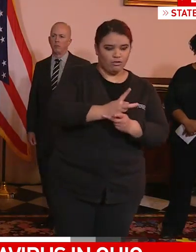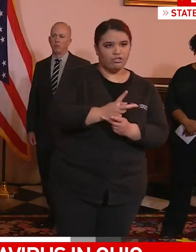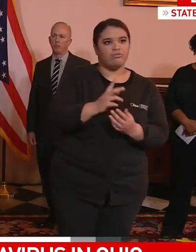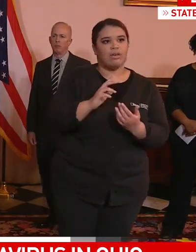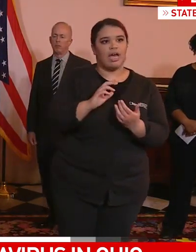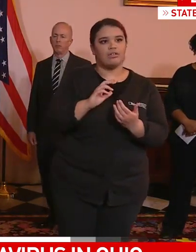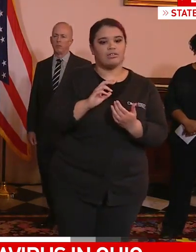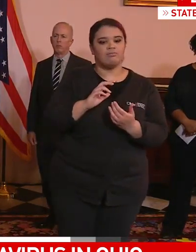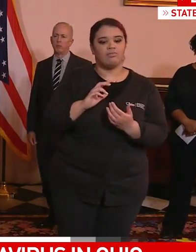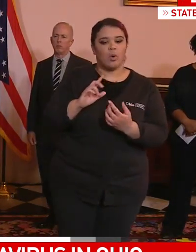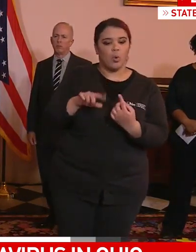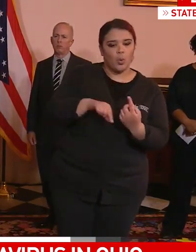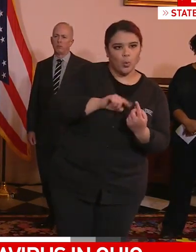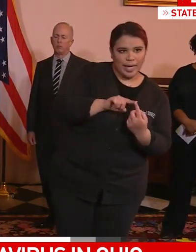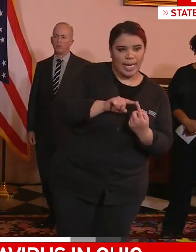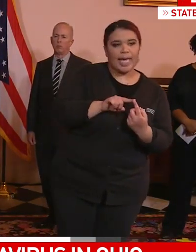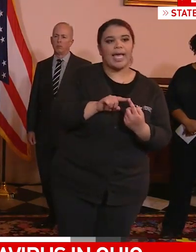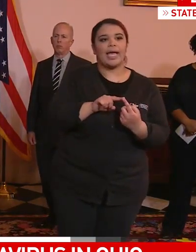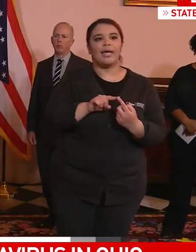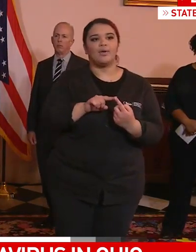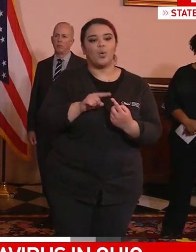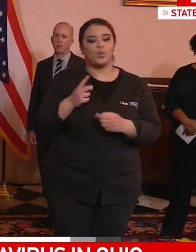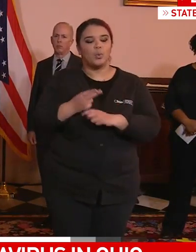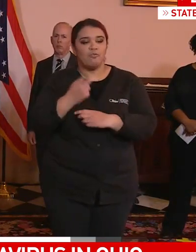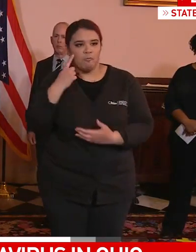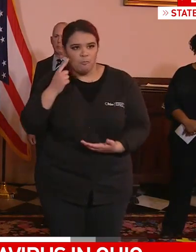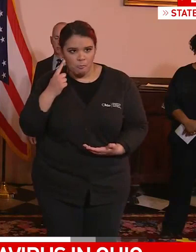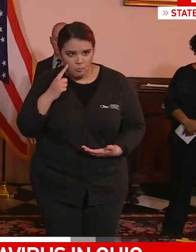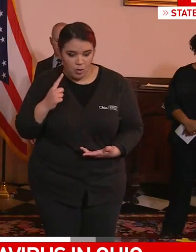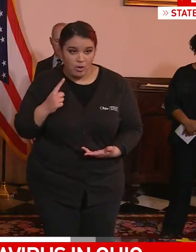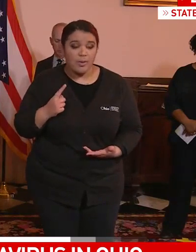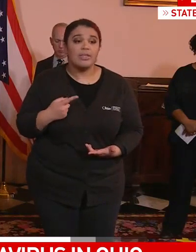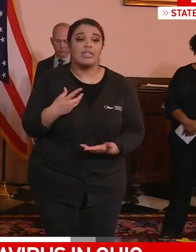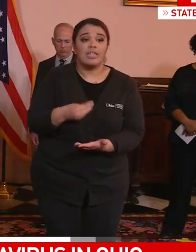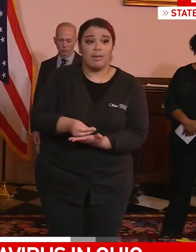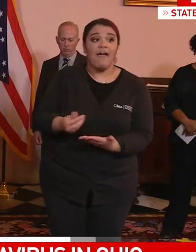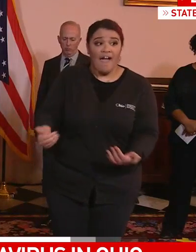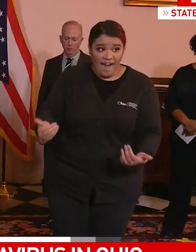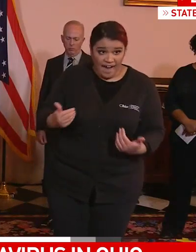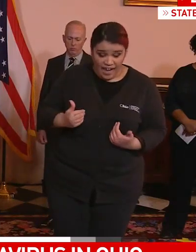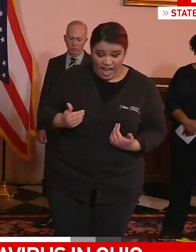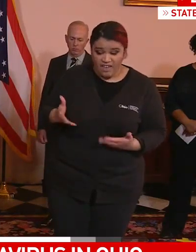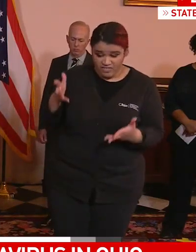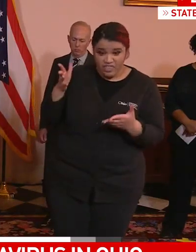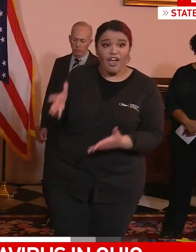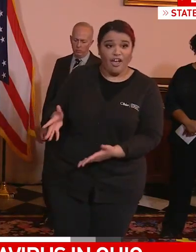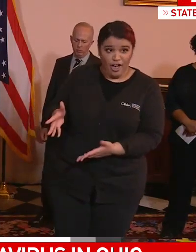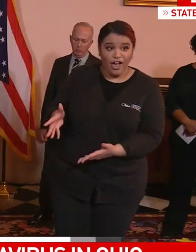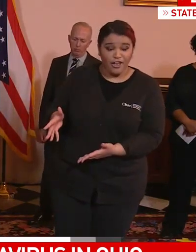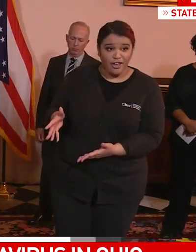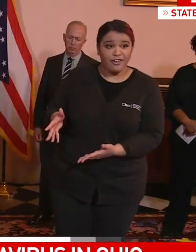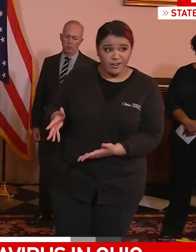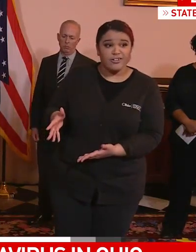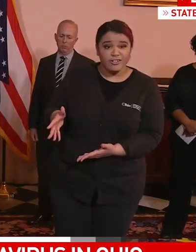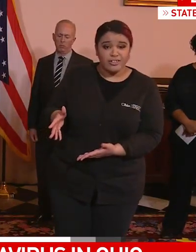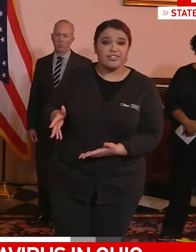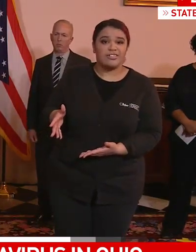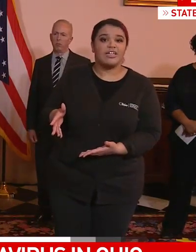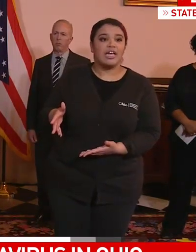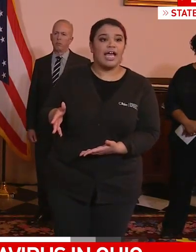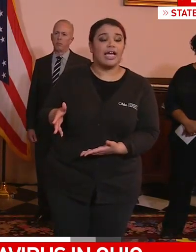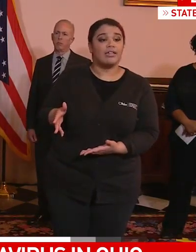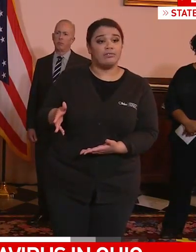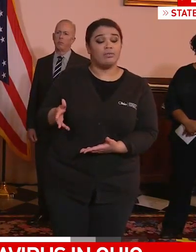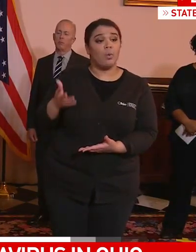decision to dip into it, but that money is available. It was set aside for